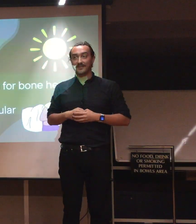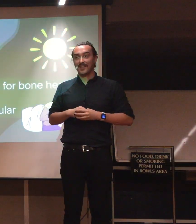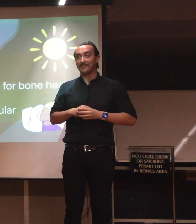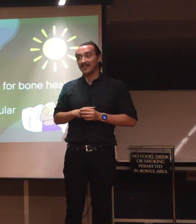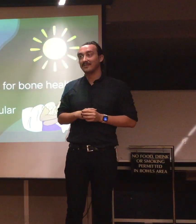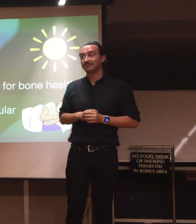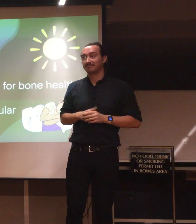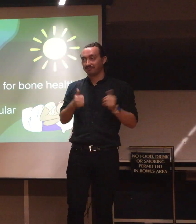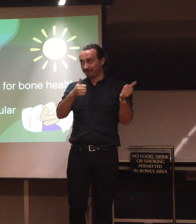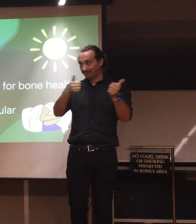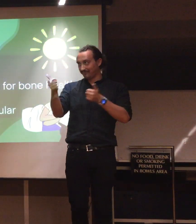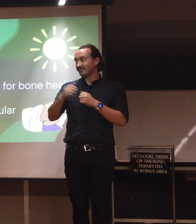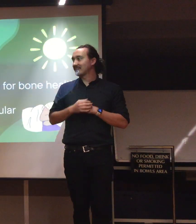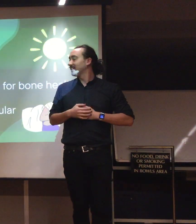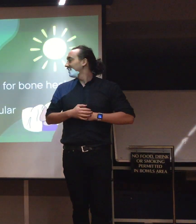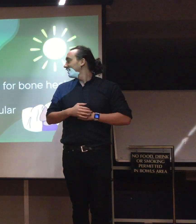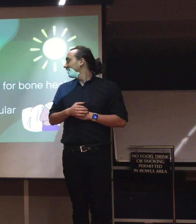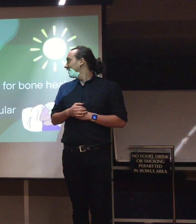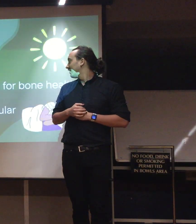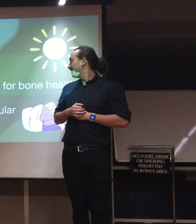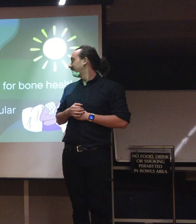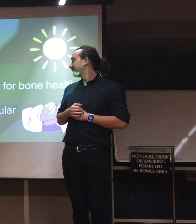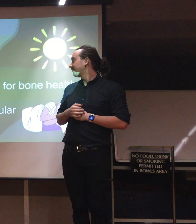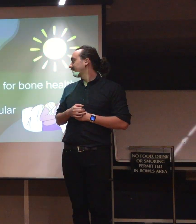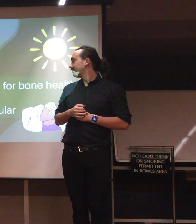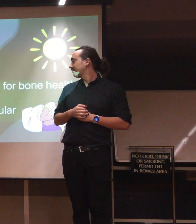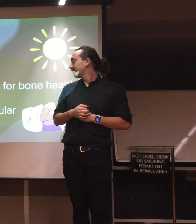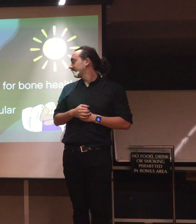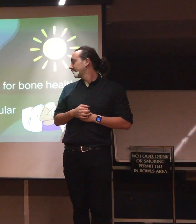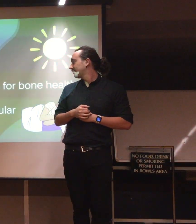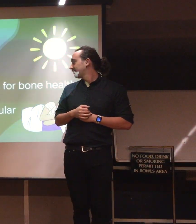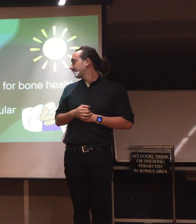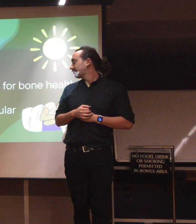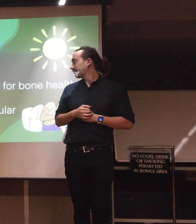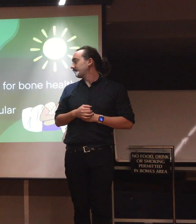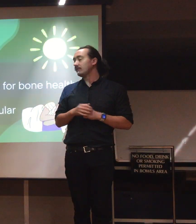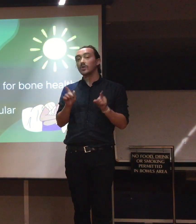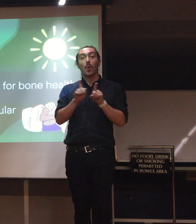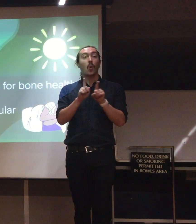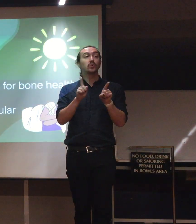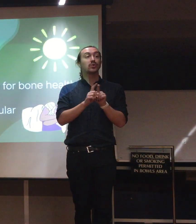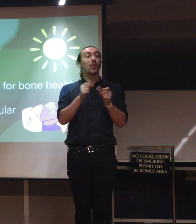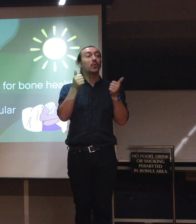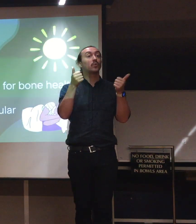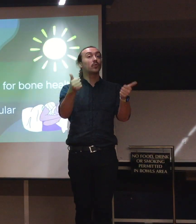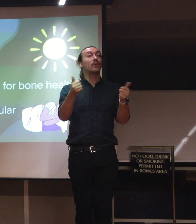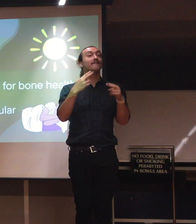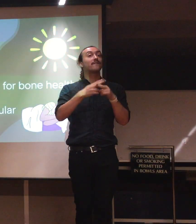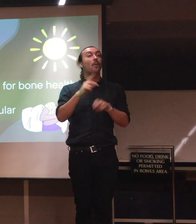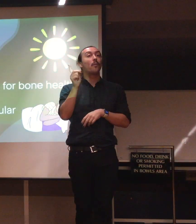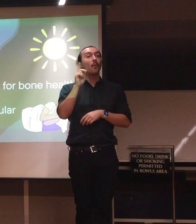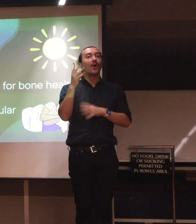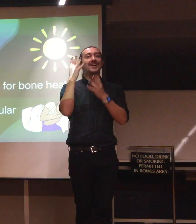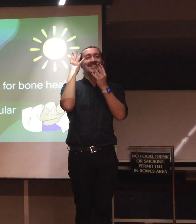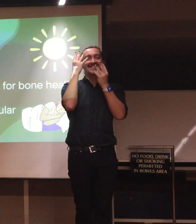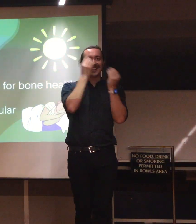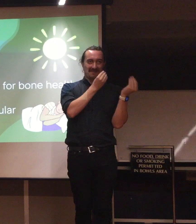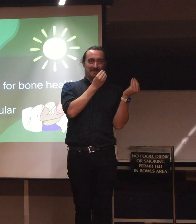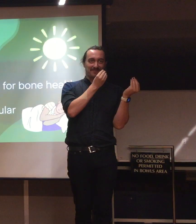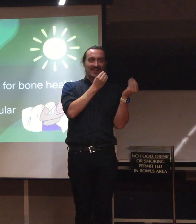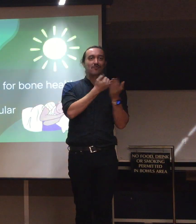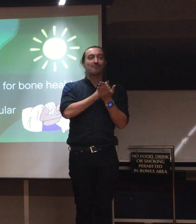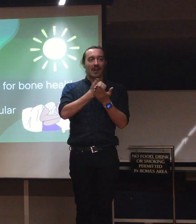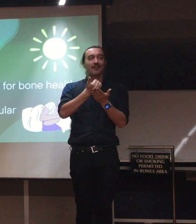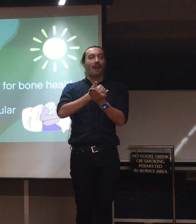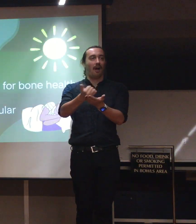Everyone looks like they're understanding? Good, good. So it also is very important for helping keep sleep